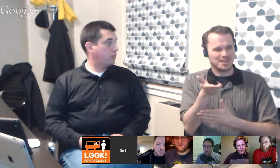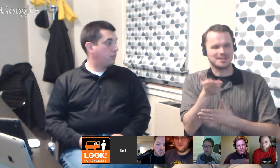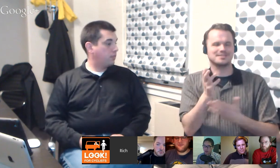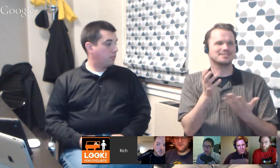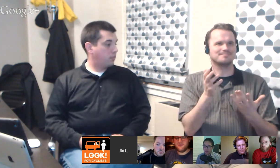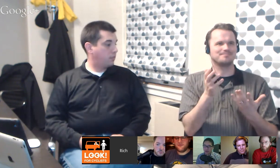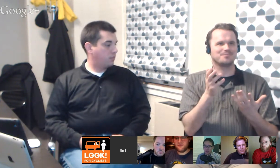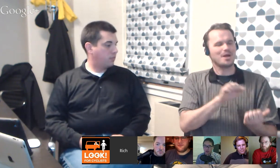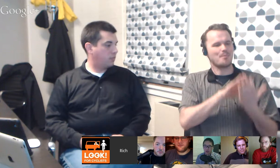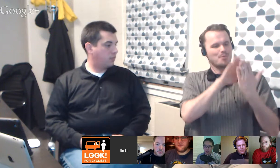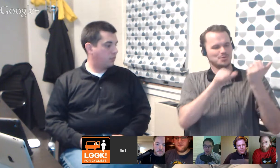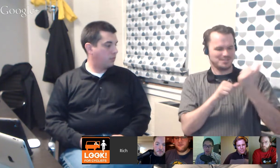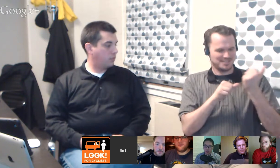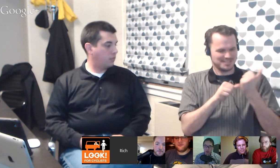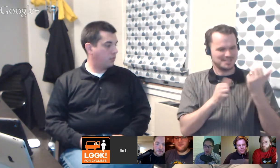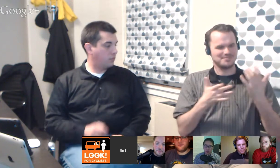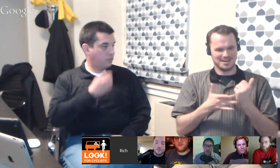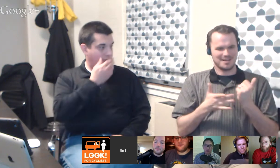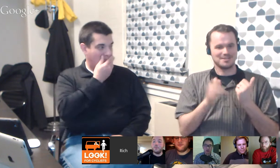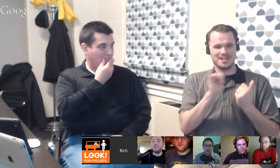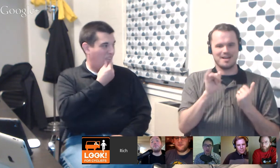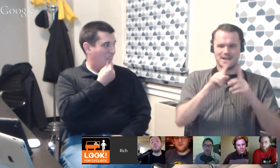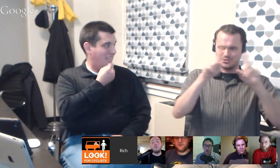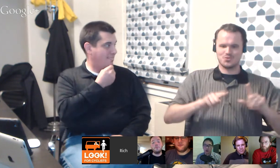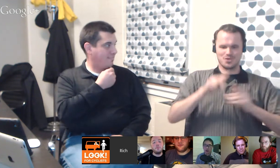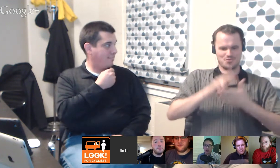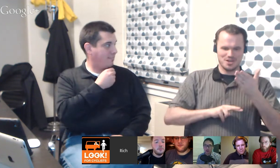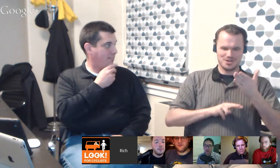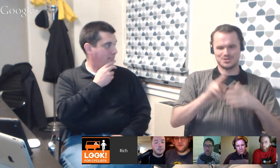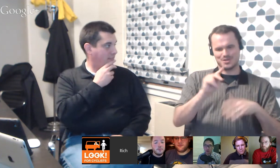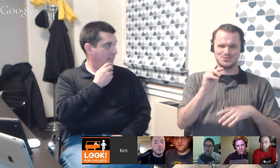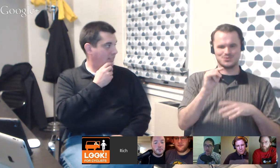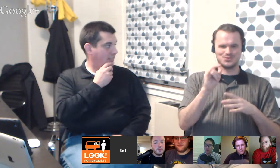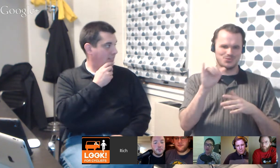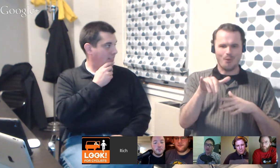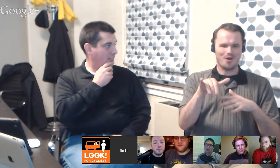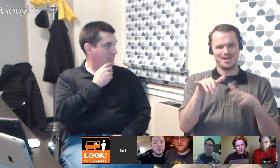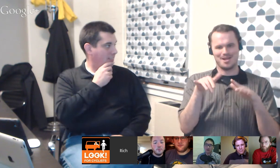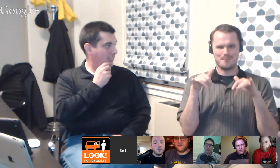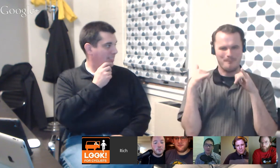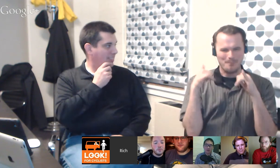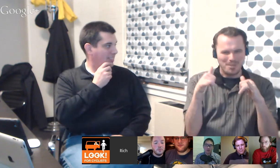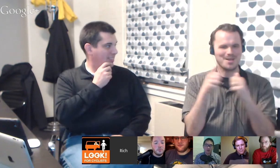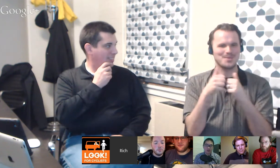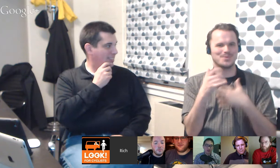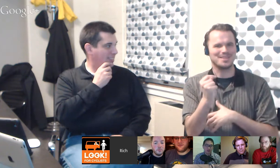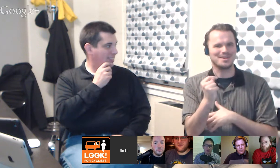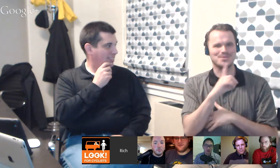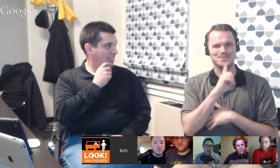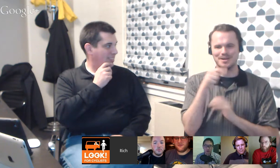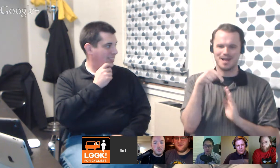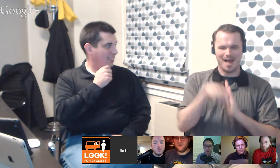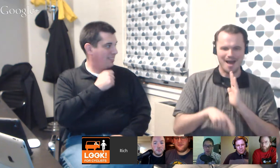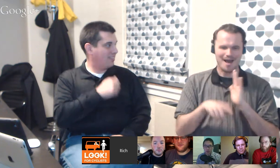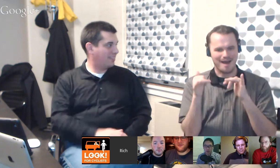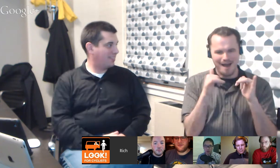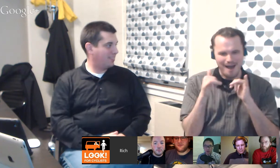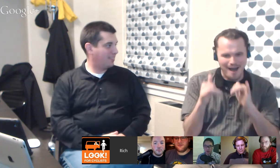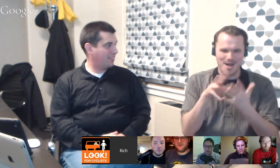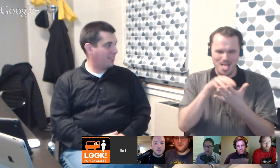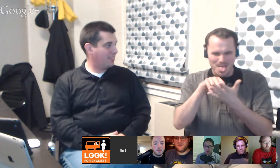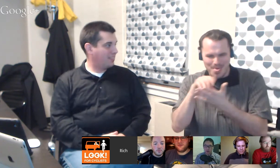the assistive technology, like screen readers, as a toy and just play with it. You know, learn some